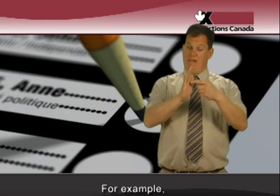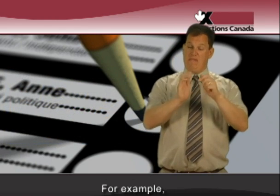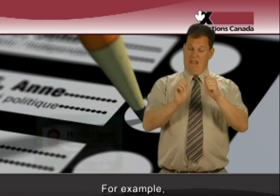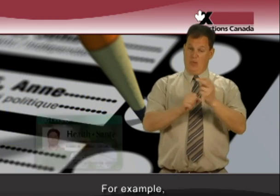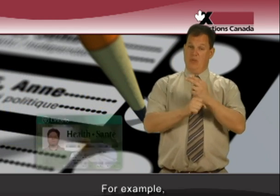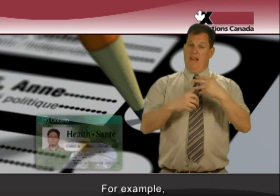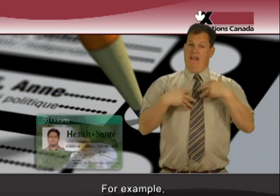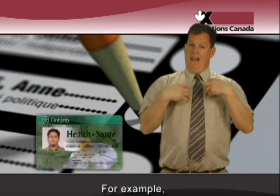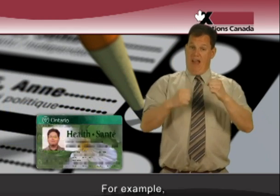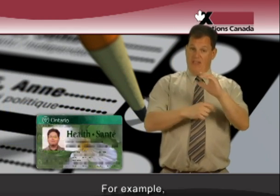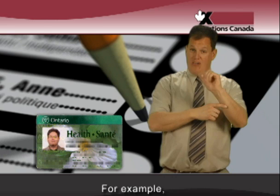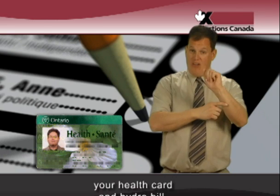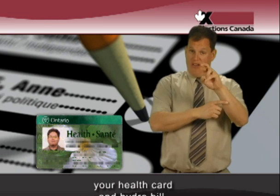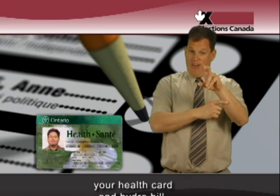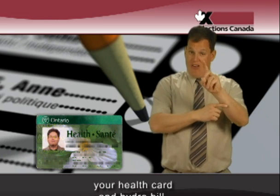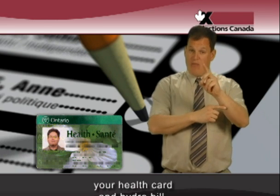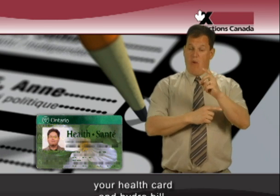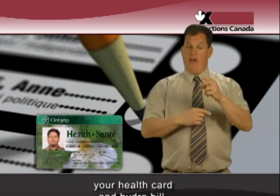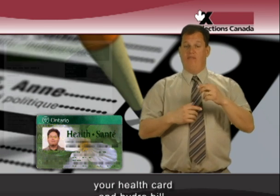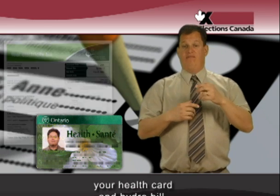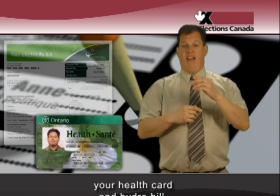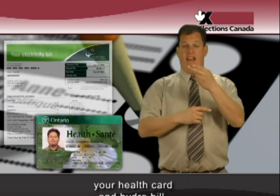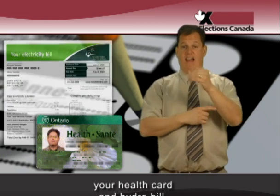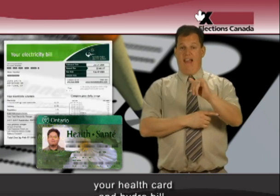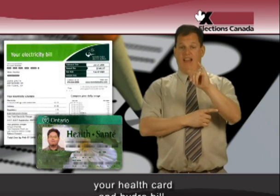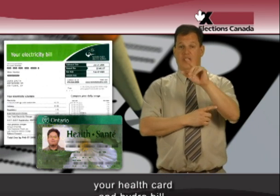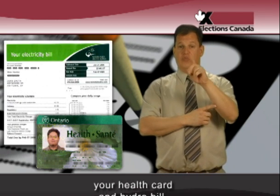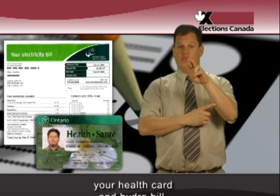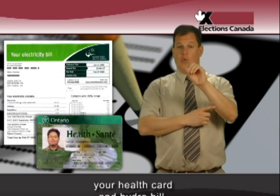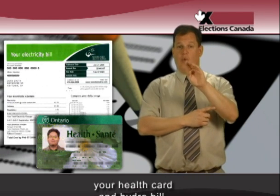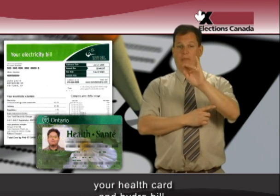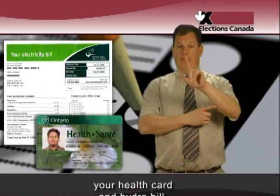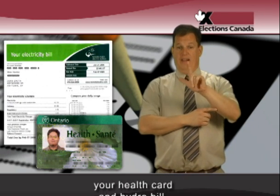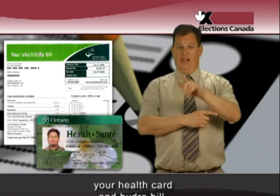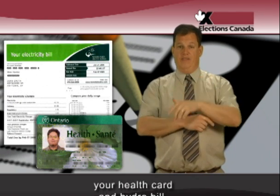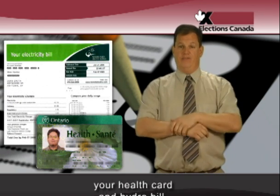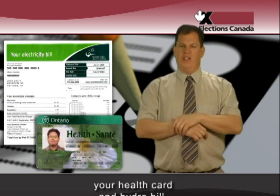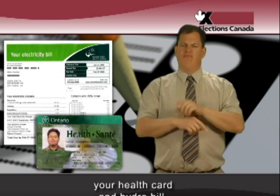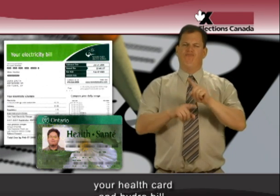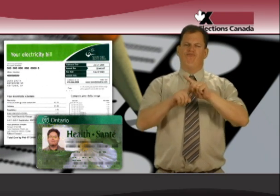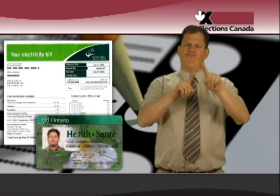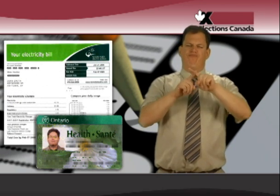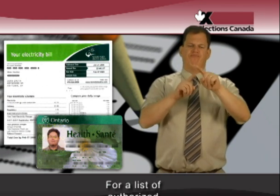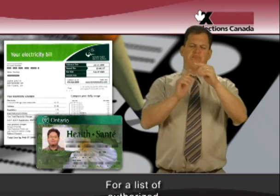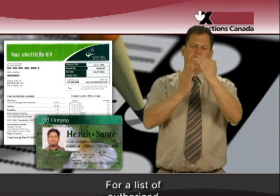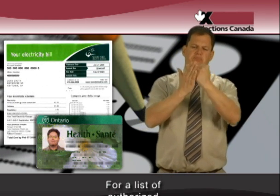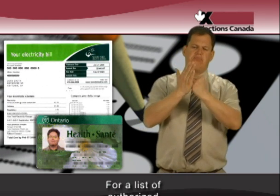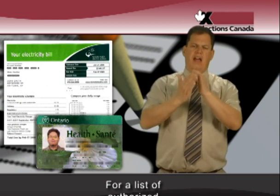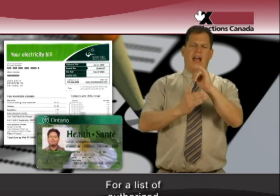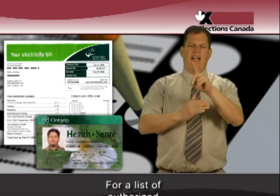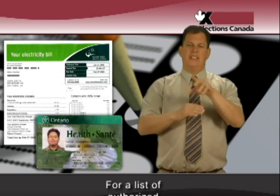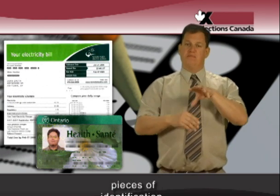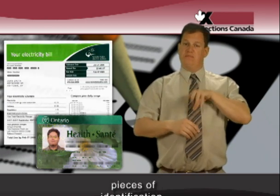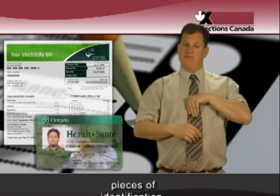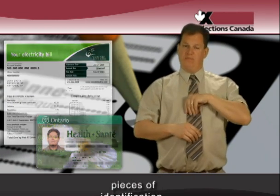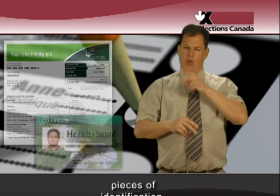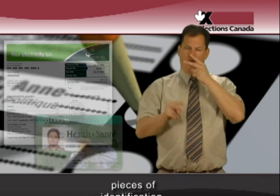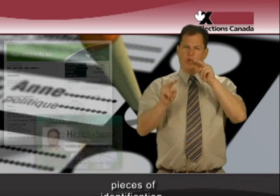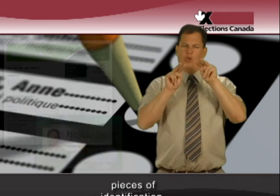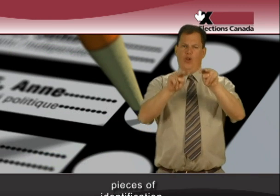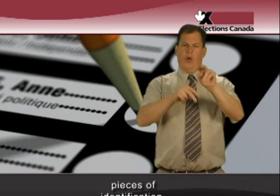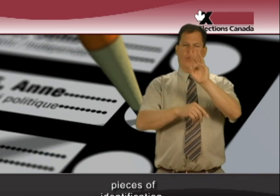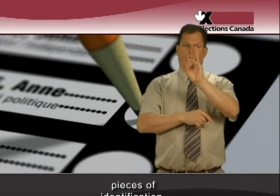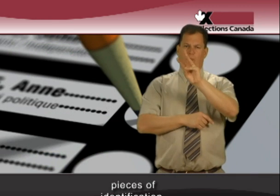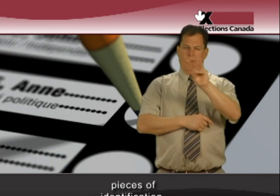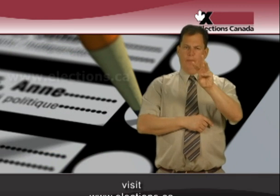For example, your health card and hydro bill. For a list of authorized pieces of